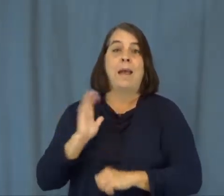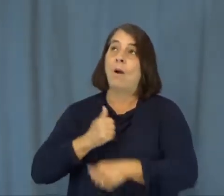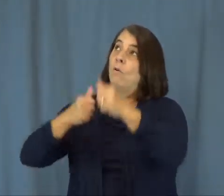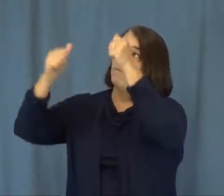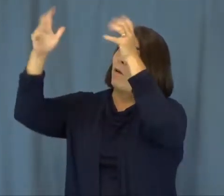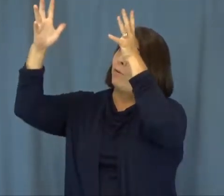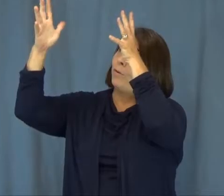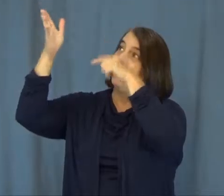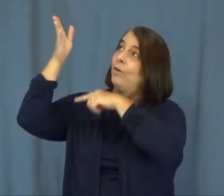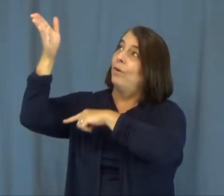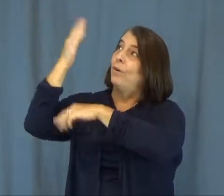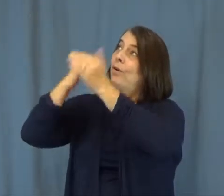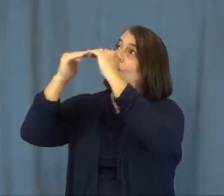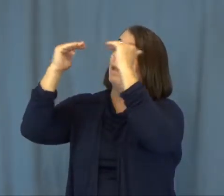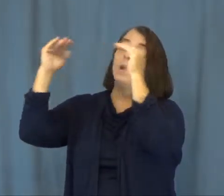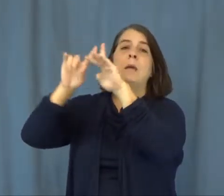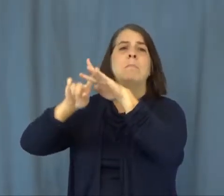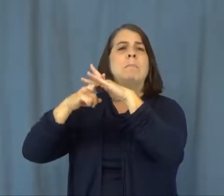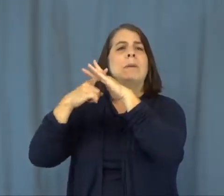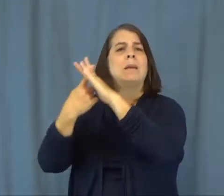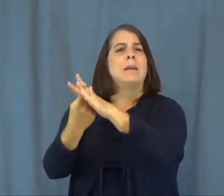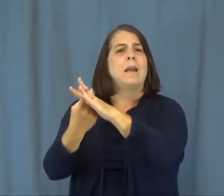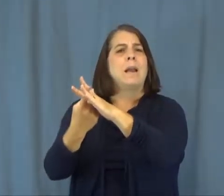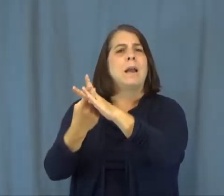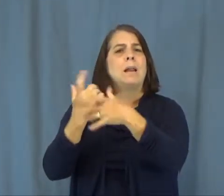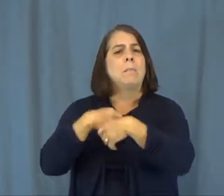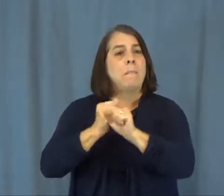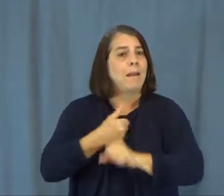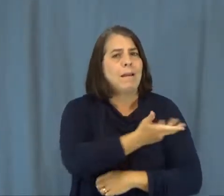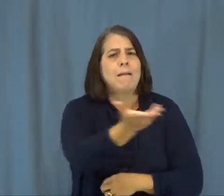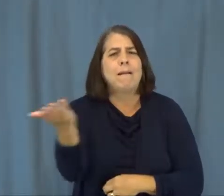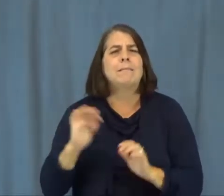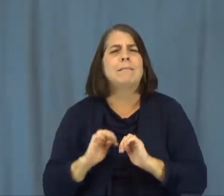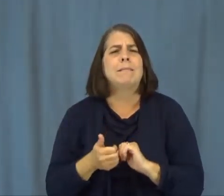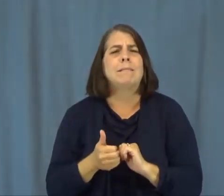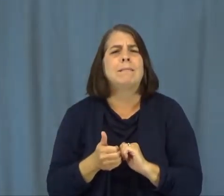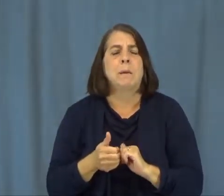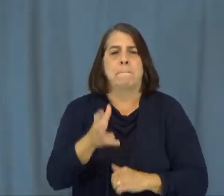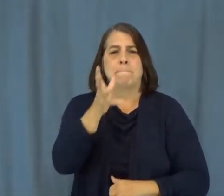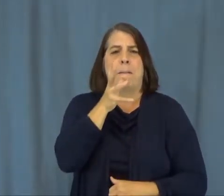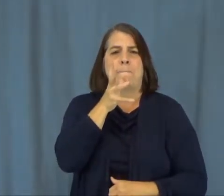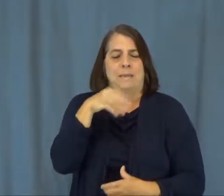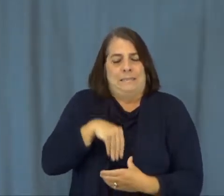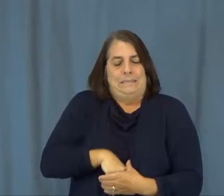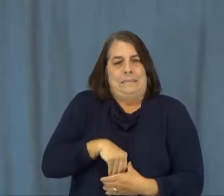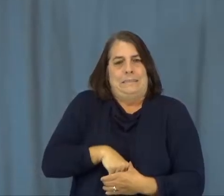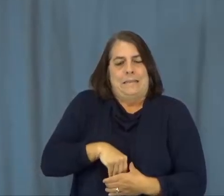in our mother's wombs God is patient loving and kind